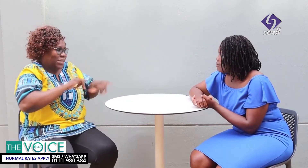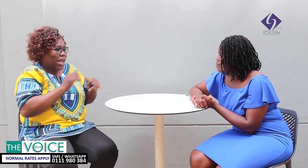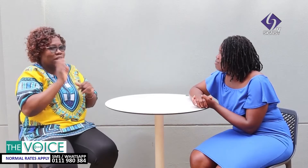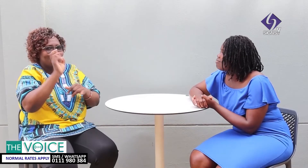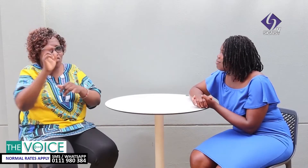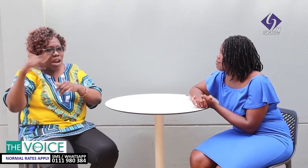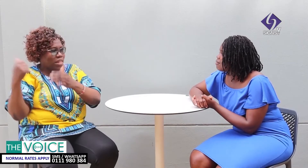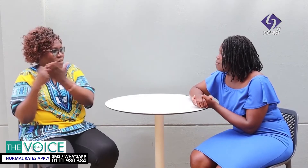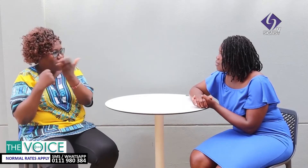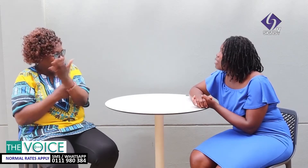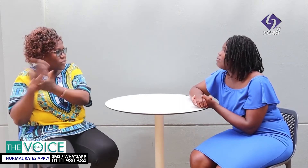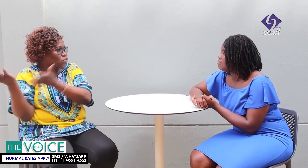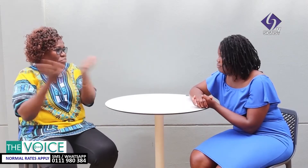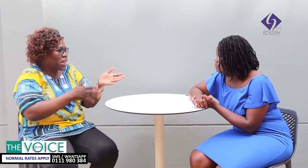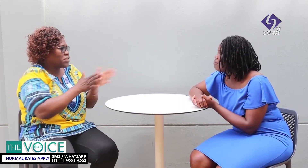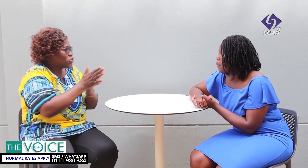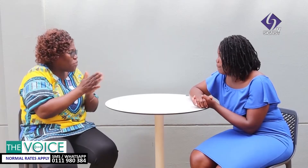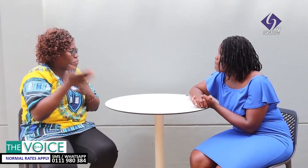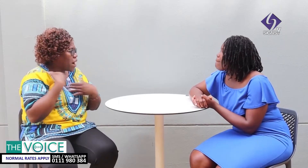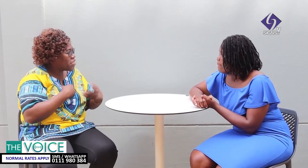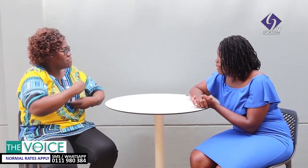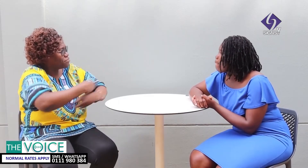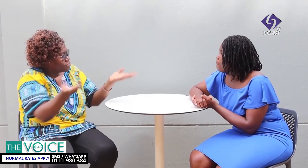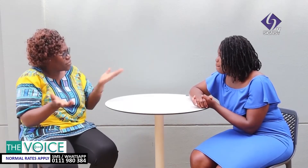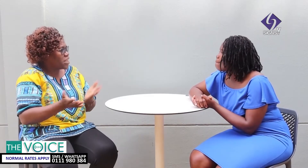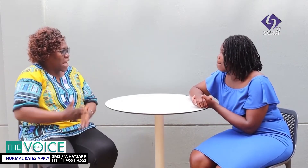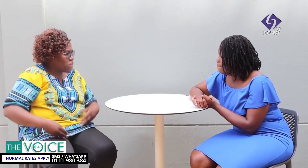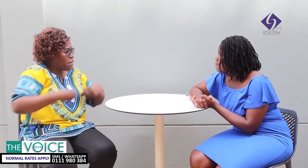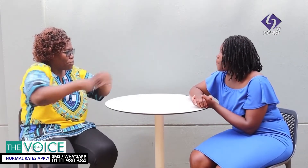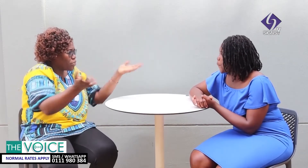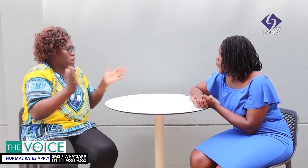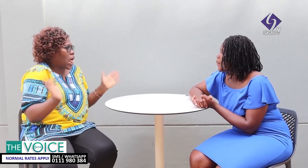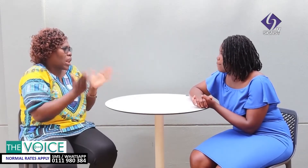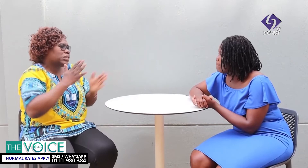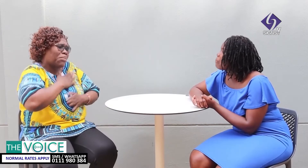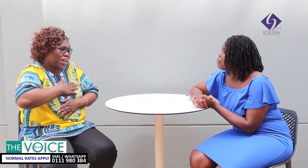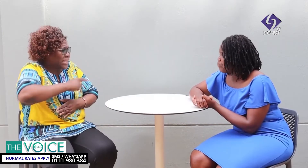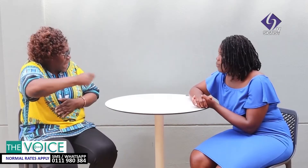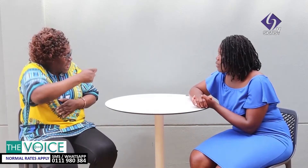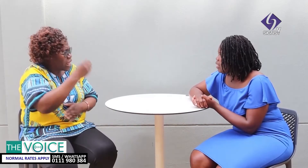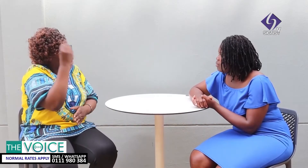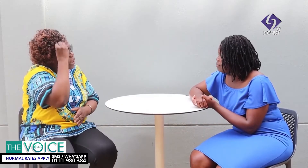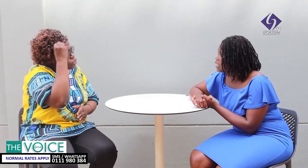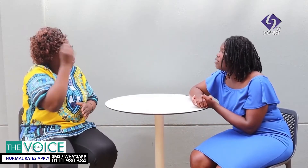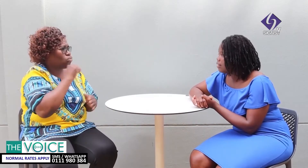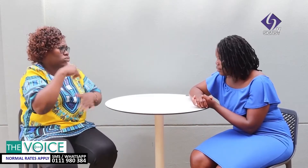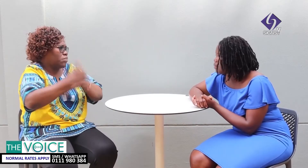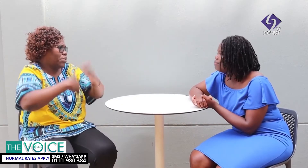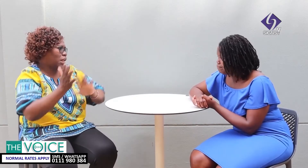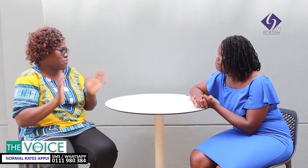back. Mm-hmm. You have to make sure you're keeping the interest at heart. And you get maybe other sponsors and